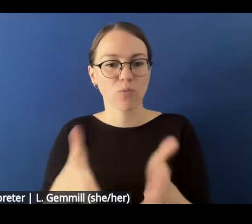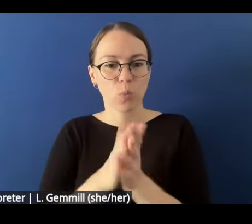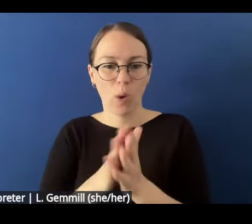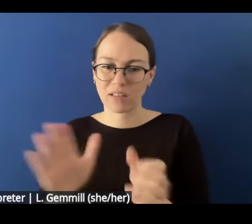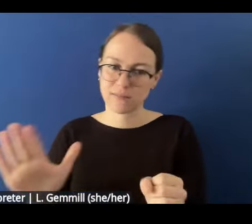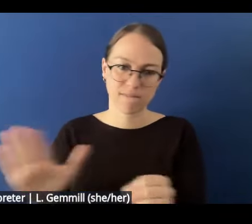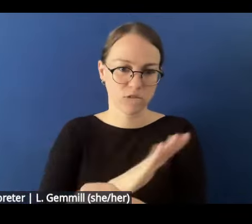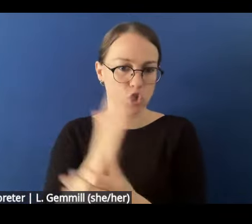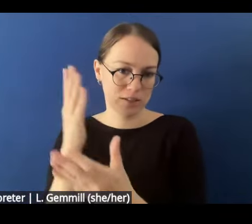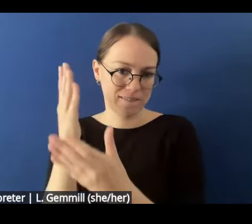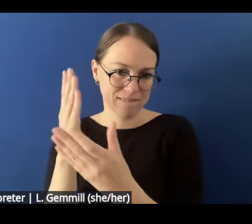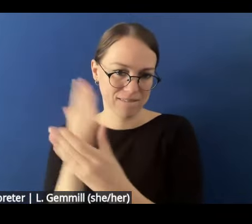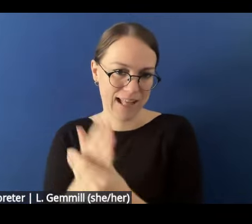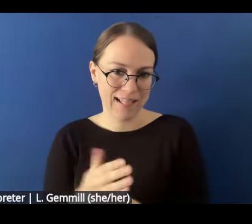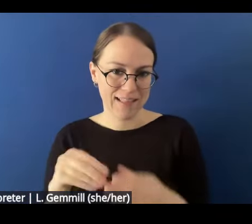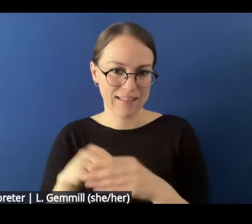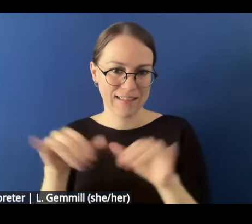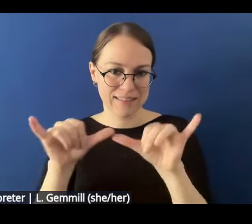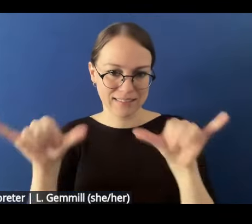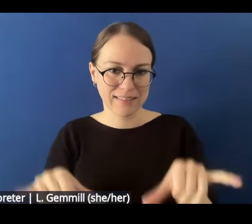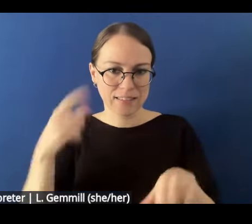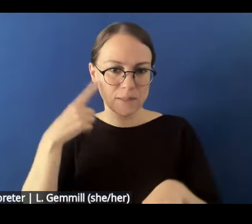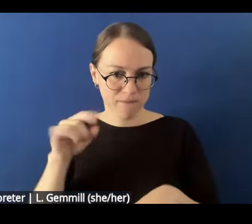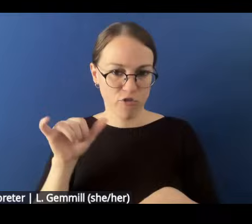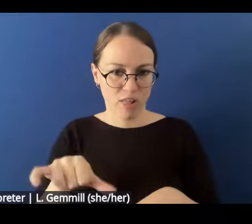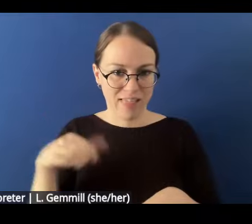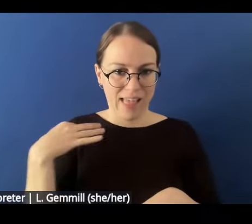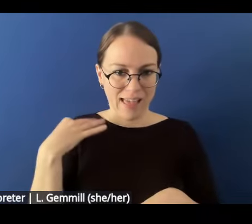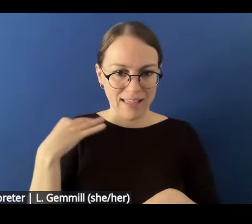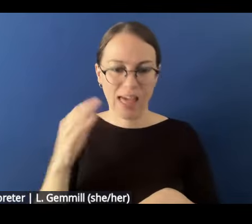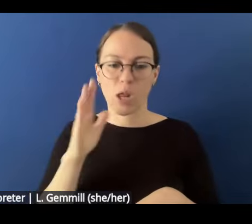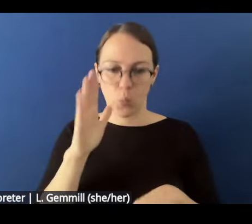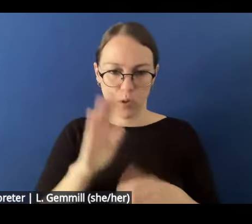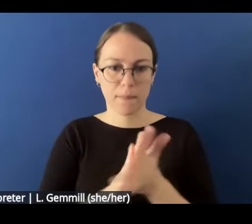it available for folks to get the entire filing as well.